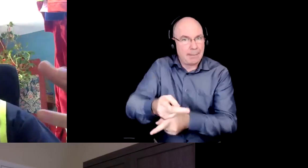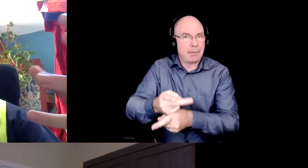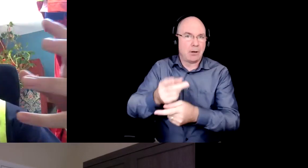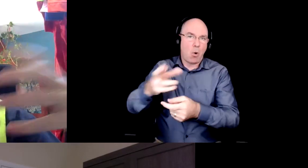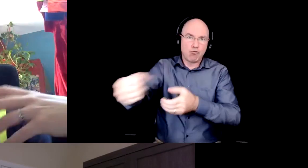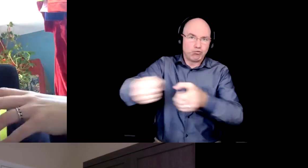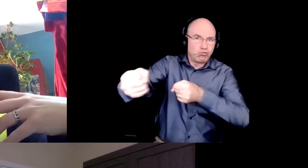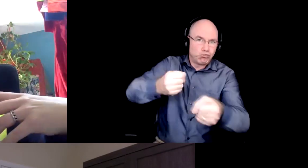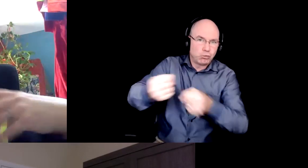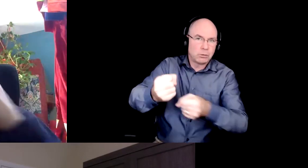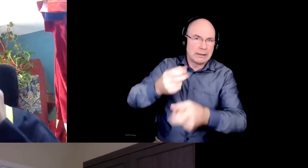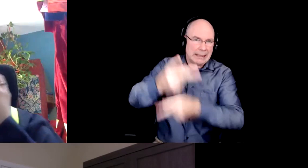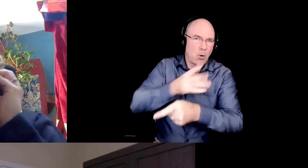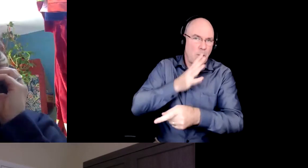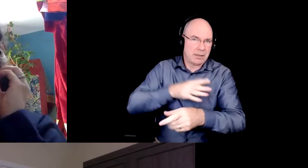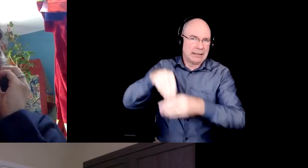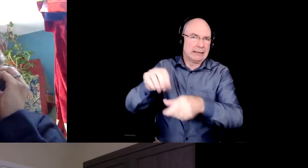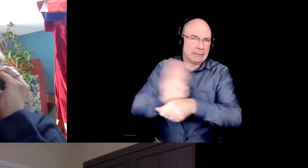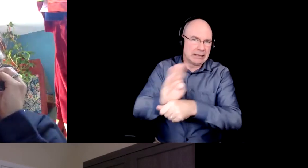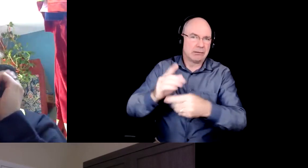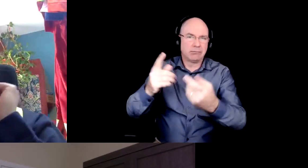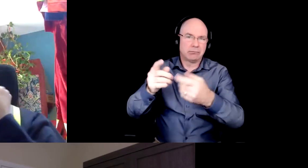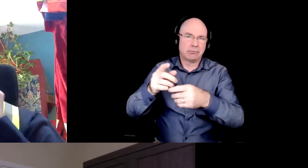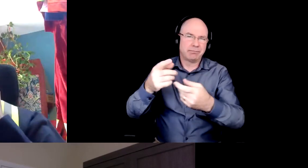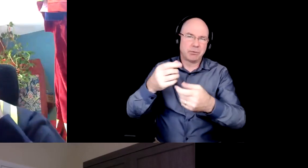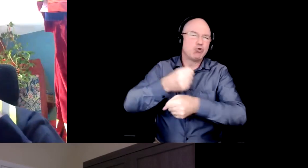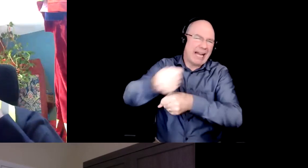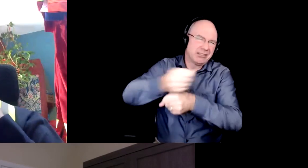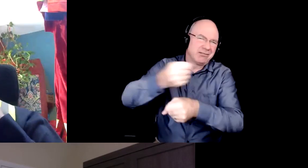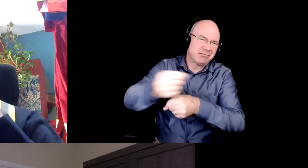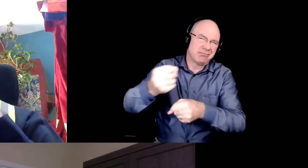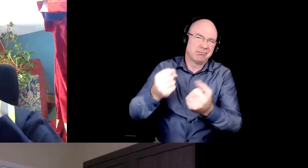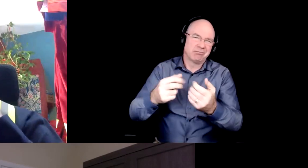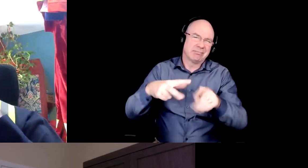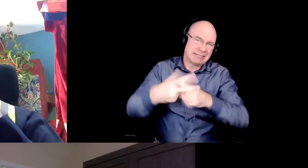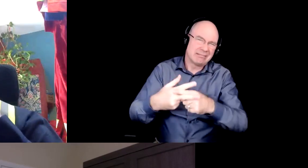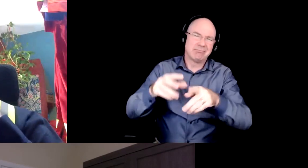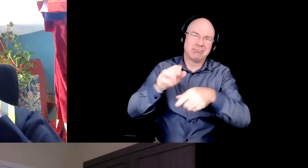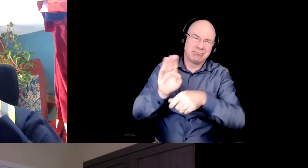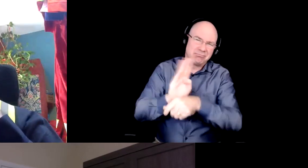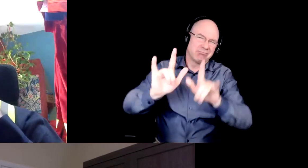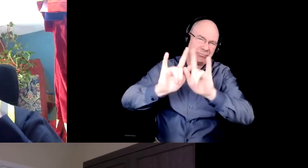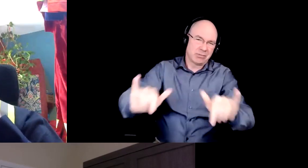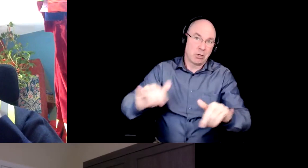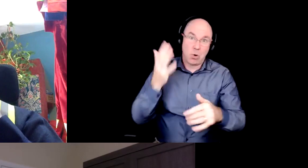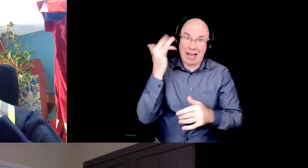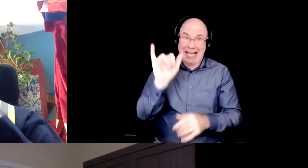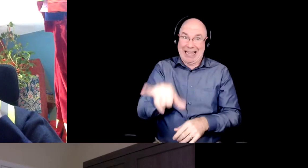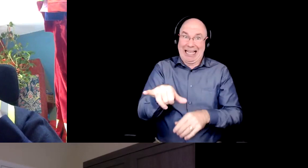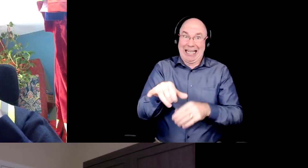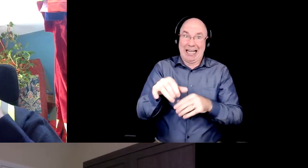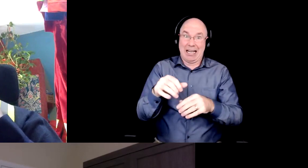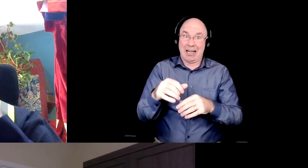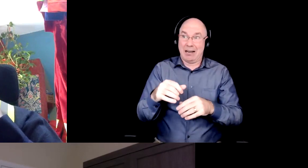keep women in the trades. So that's very important to trades industries, since we're looking at potentially a huge skilled